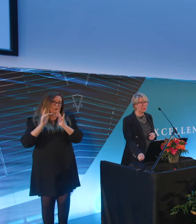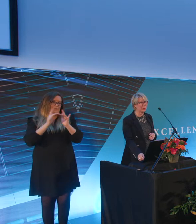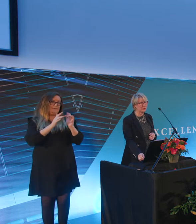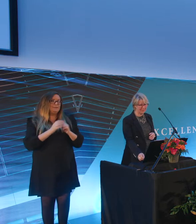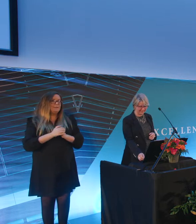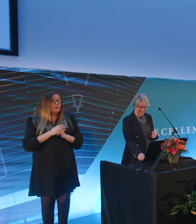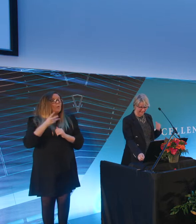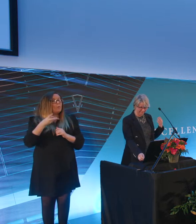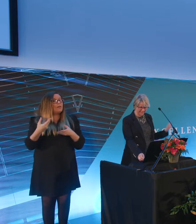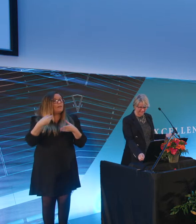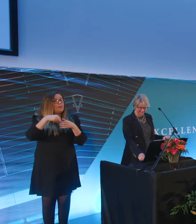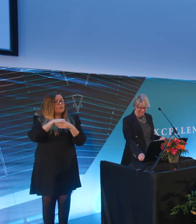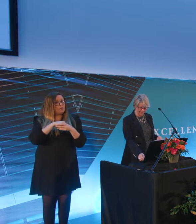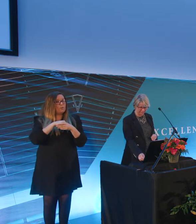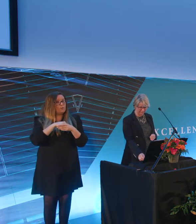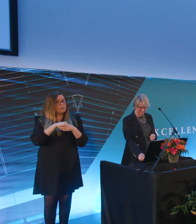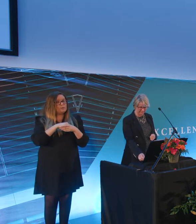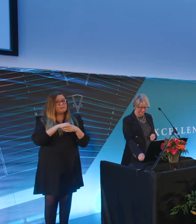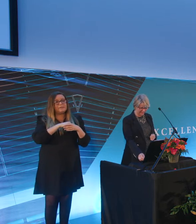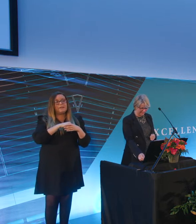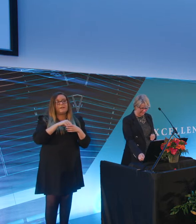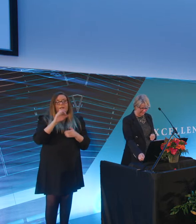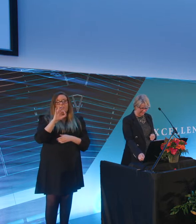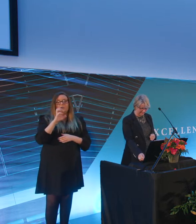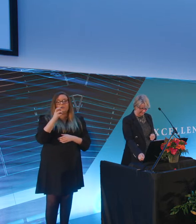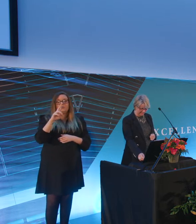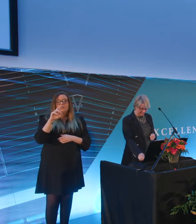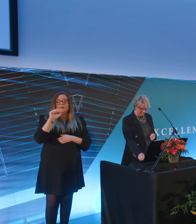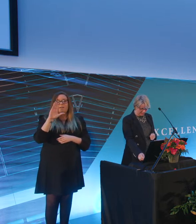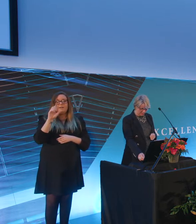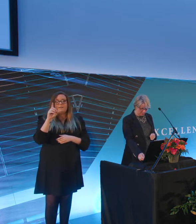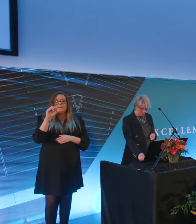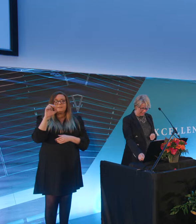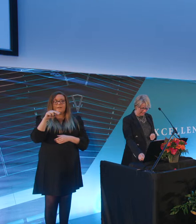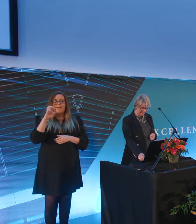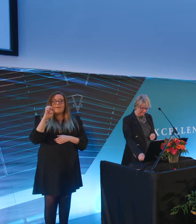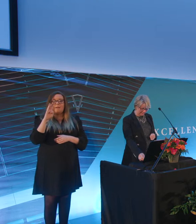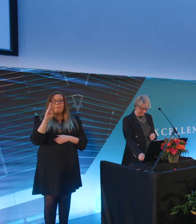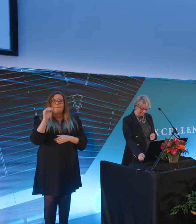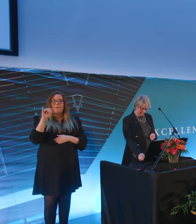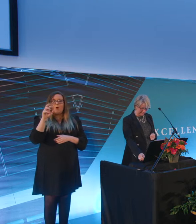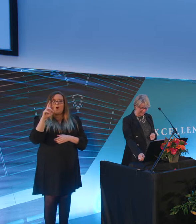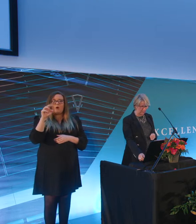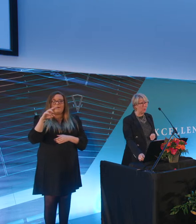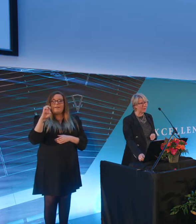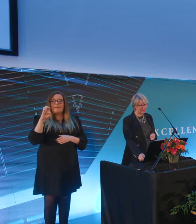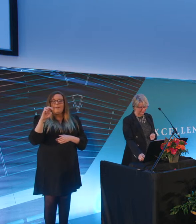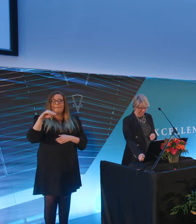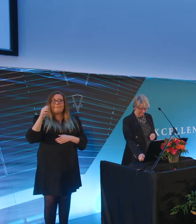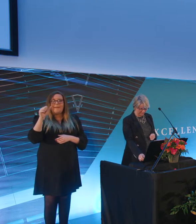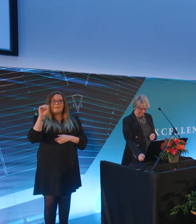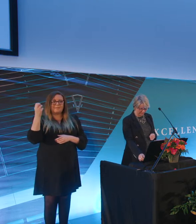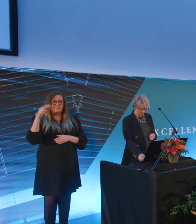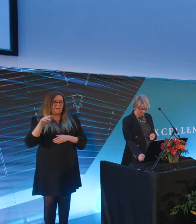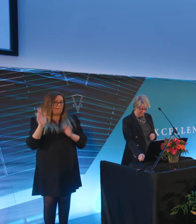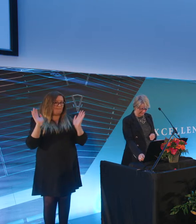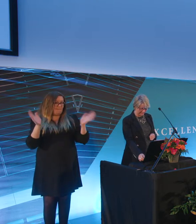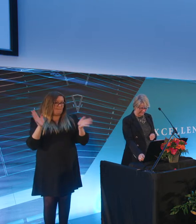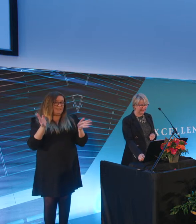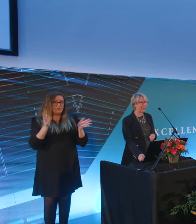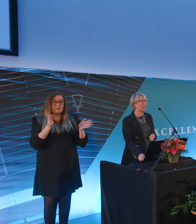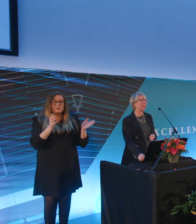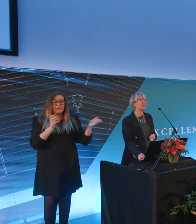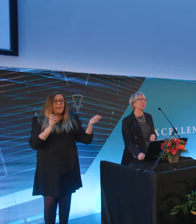which includes Ambassador Geraldine Bernaysen, who has sent us a wonderful